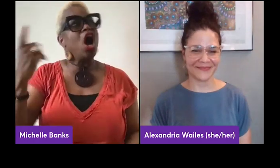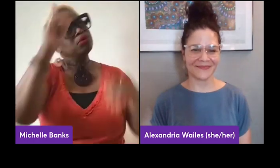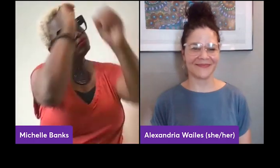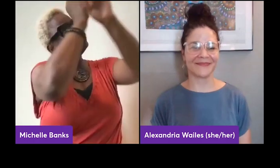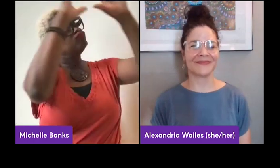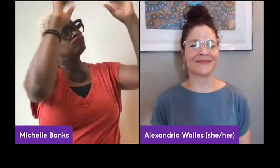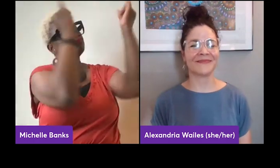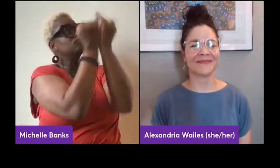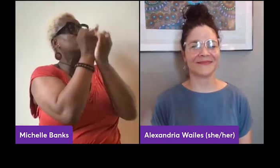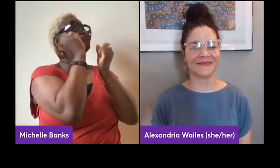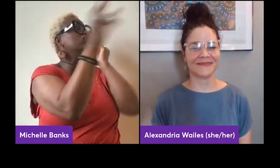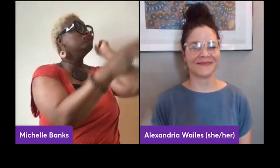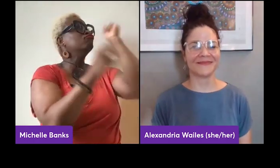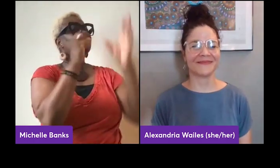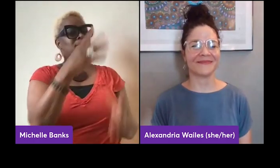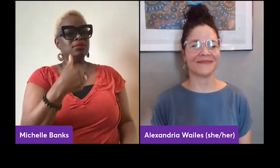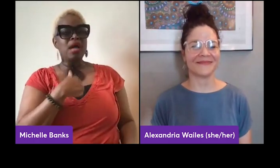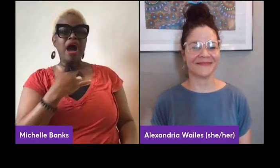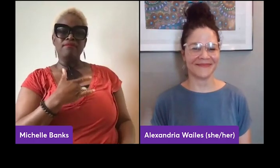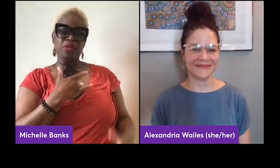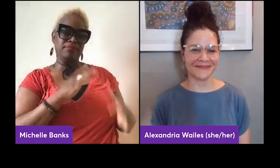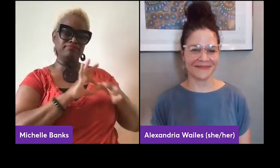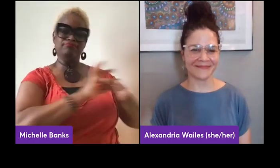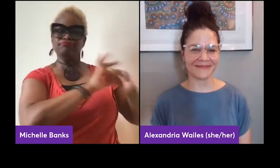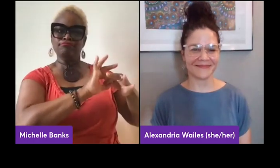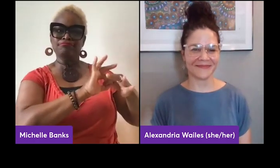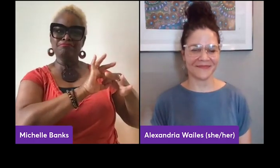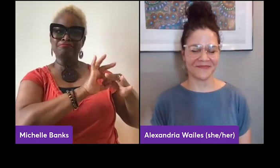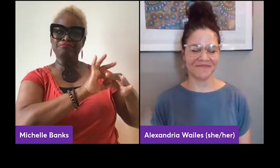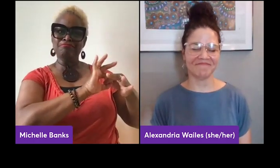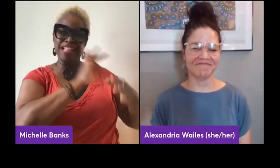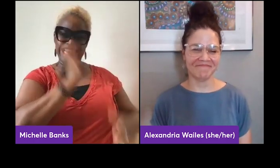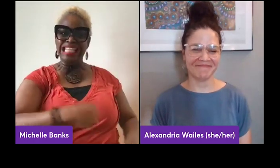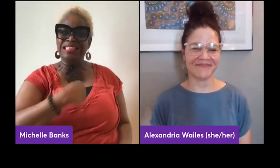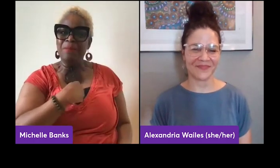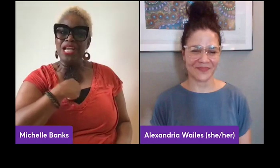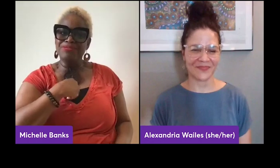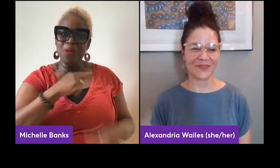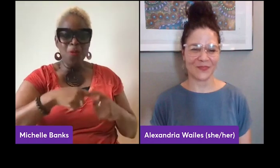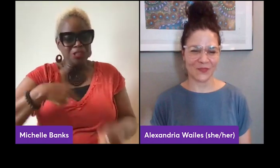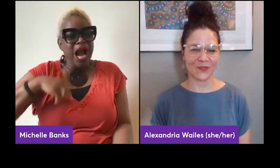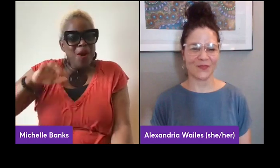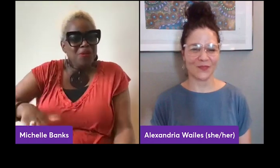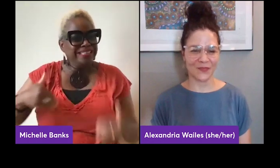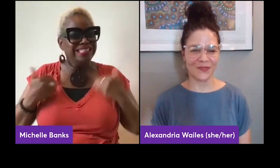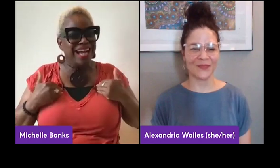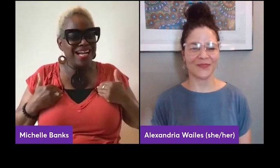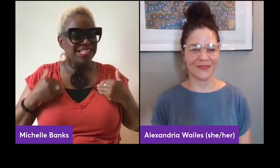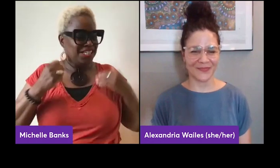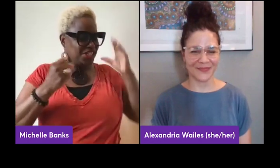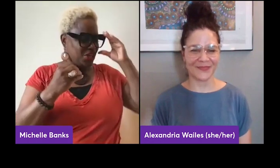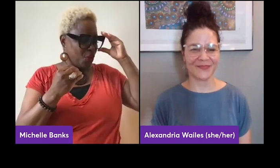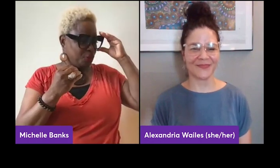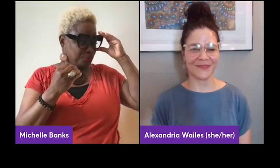to my imaginary friend. I connected with it because that was me when I was young.